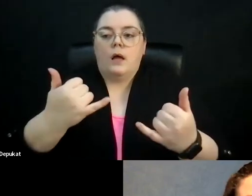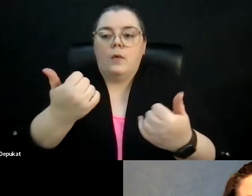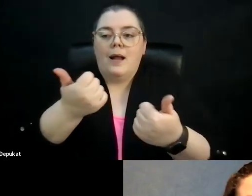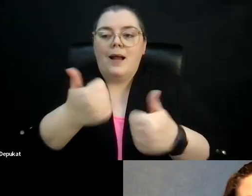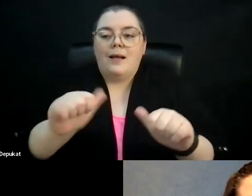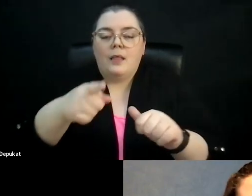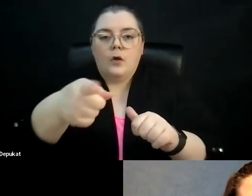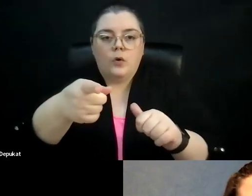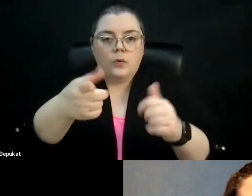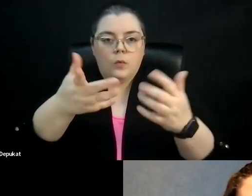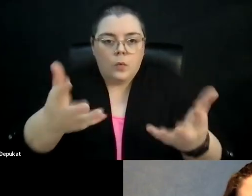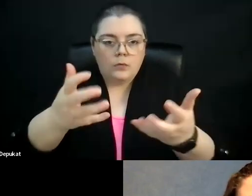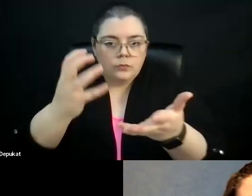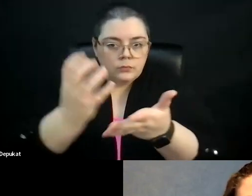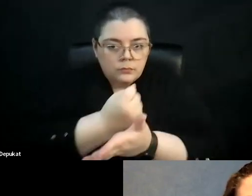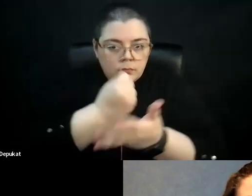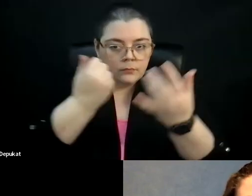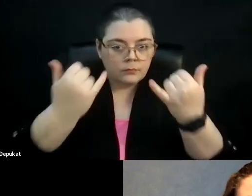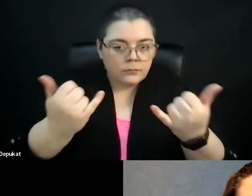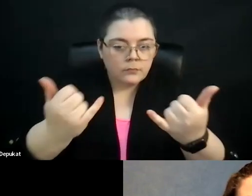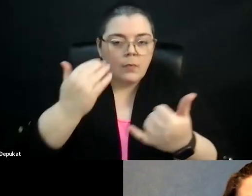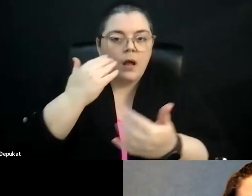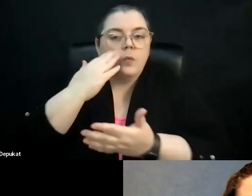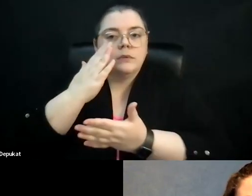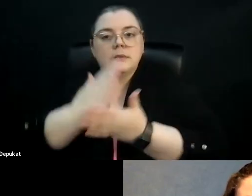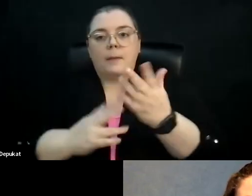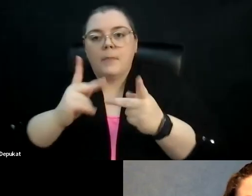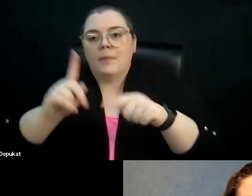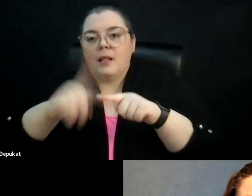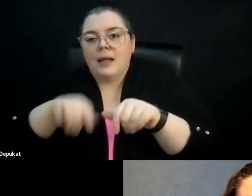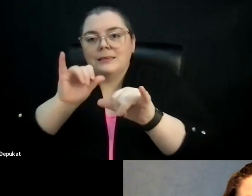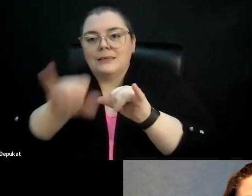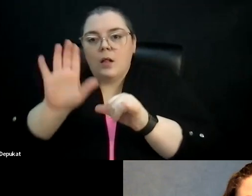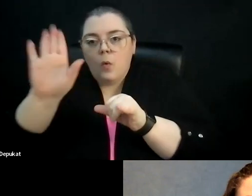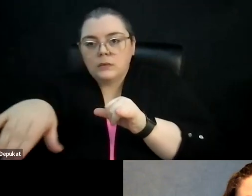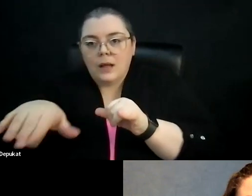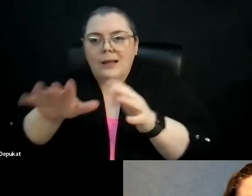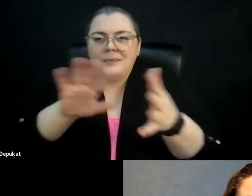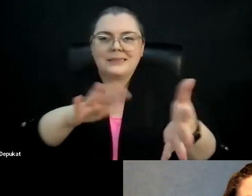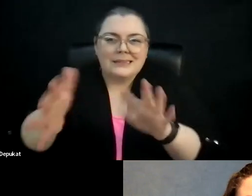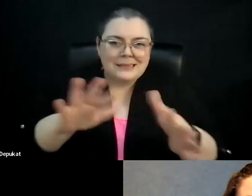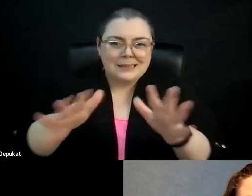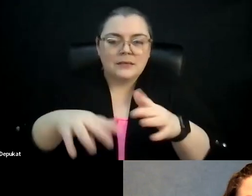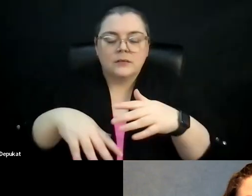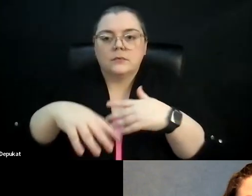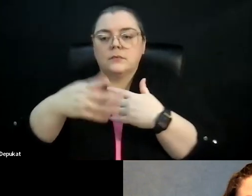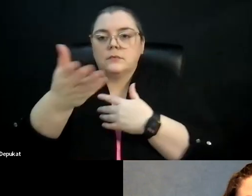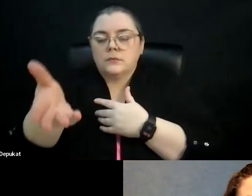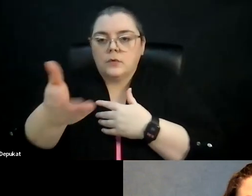I'd like to give the committee members a chance if anyone wants to make a comment. I know some folks can't stay for the whole meeting,